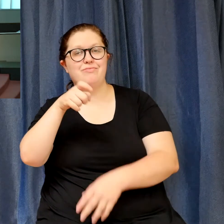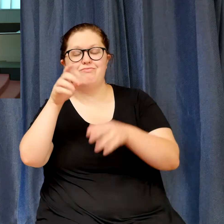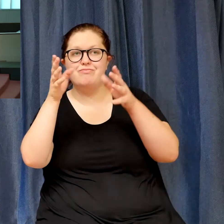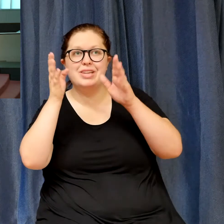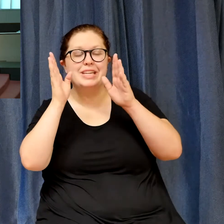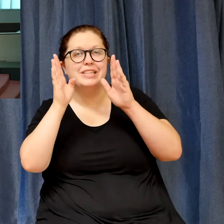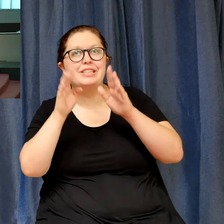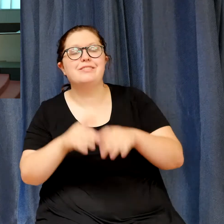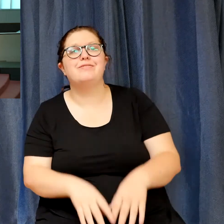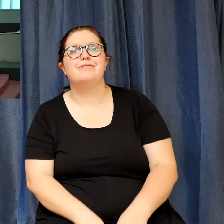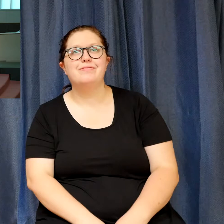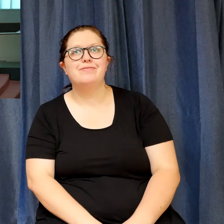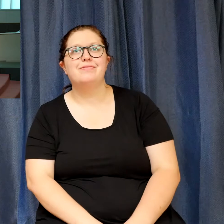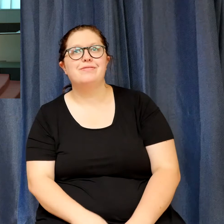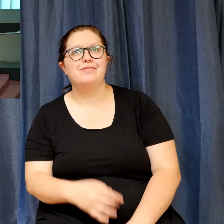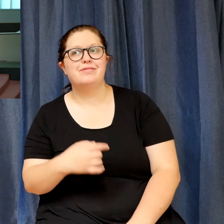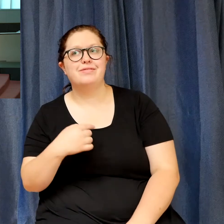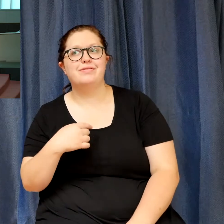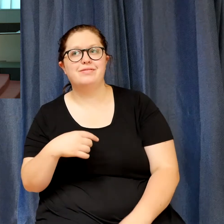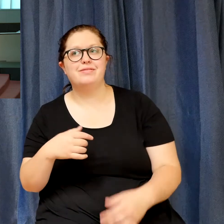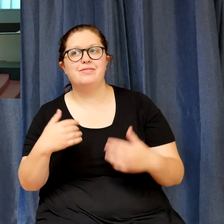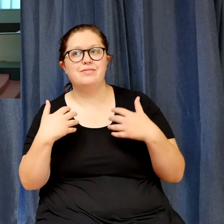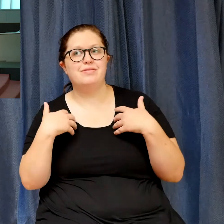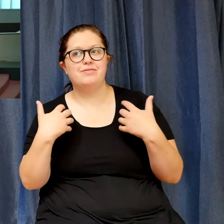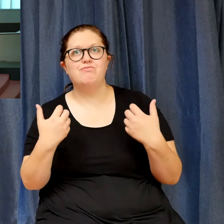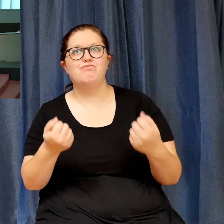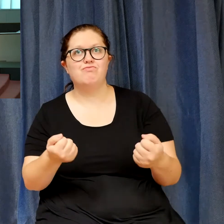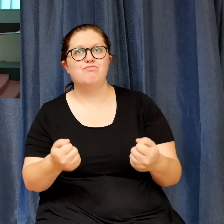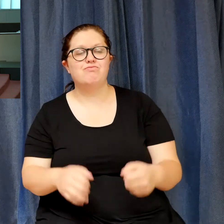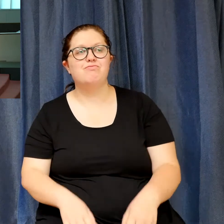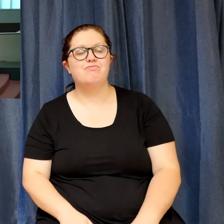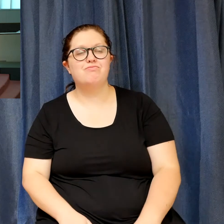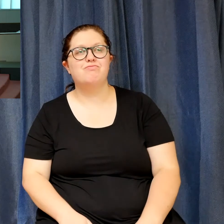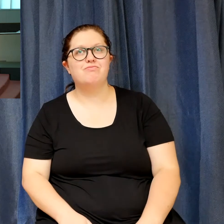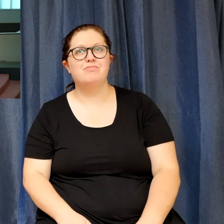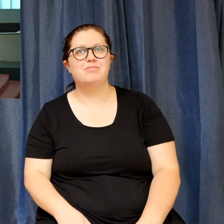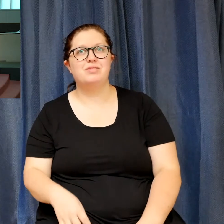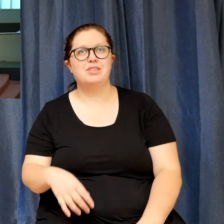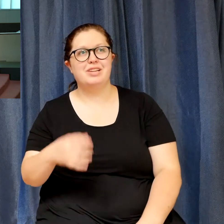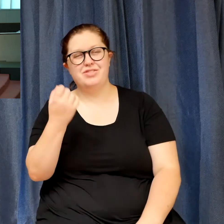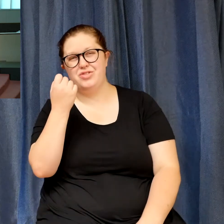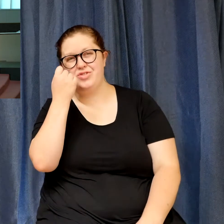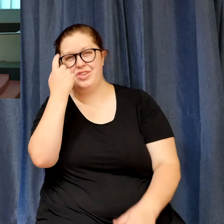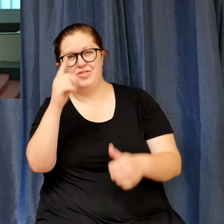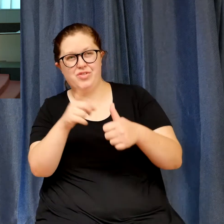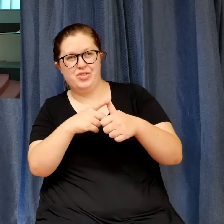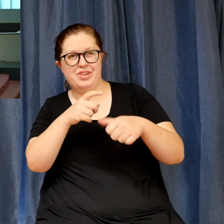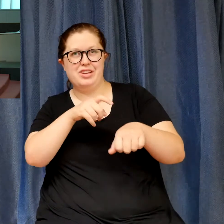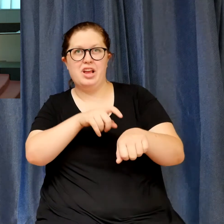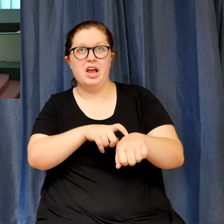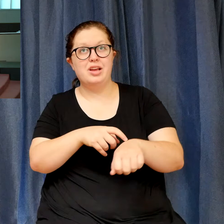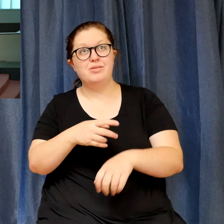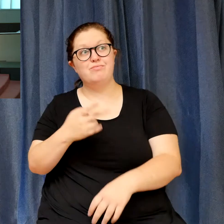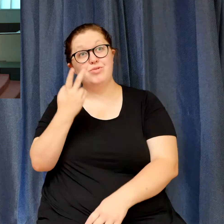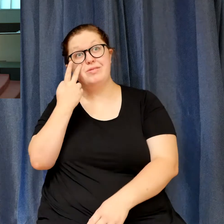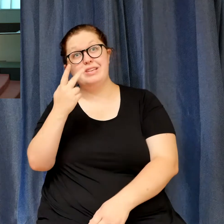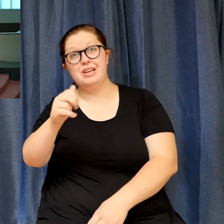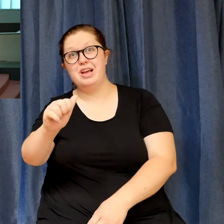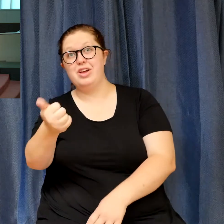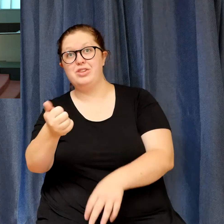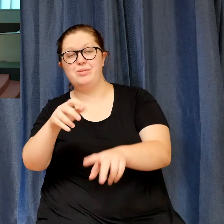listening. And I understood for the very first time. I know, you hear this, you watch other people go through